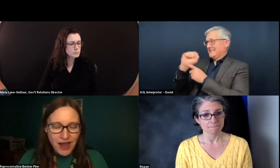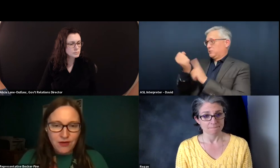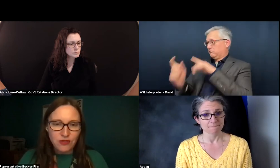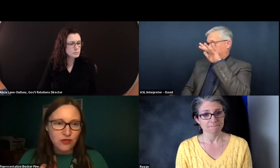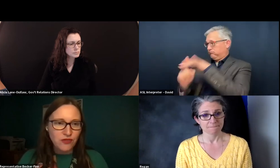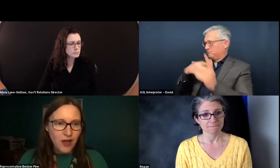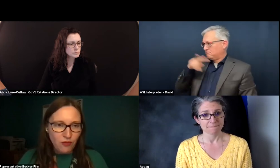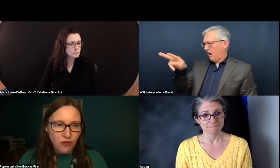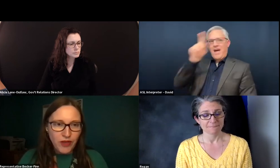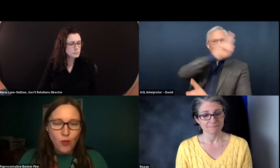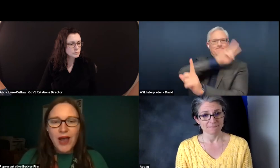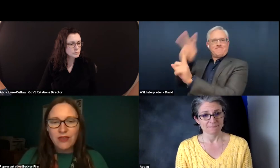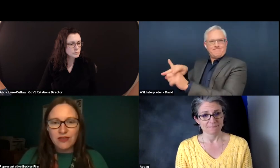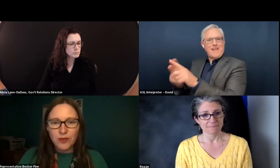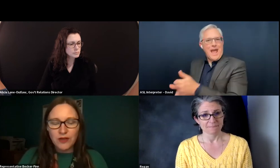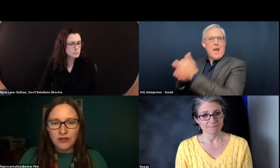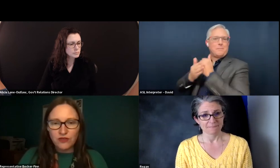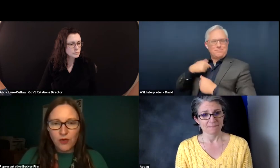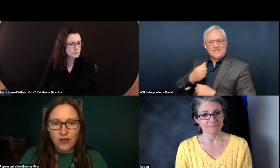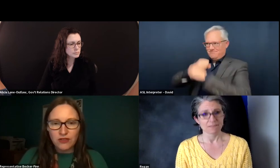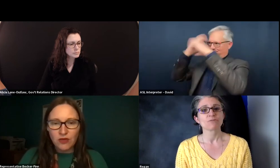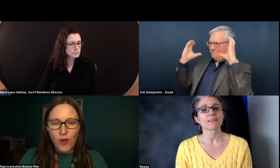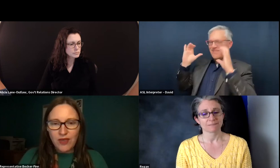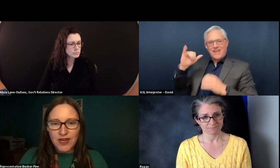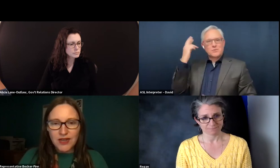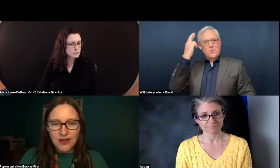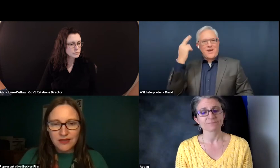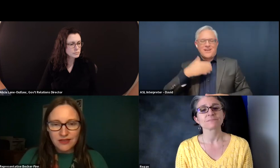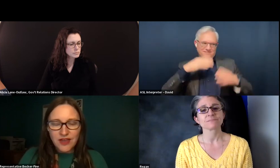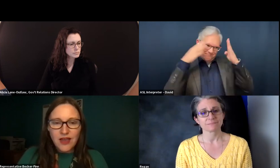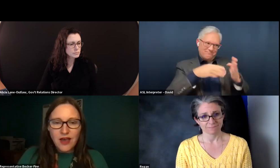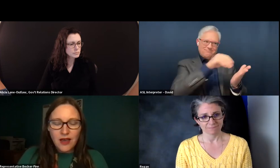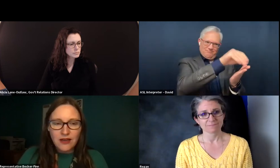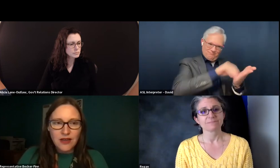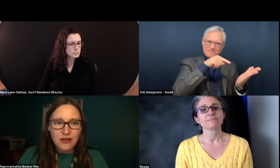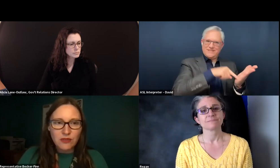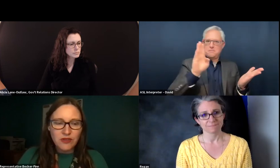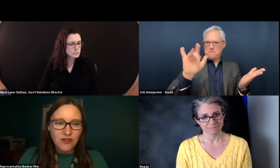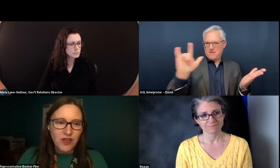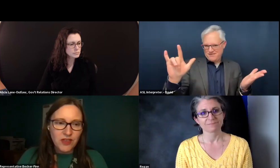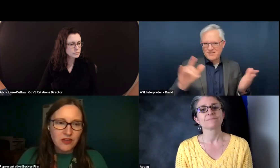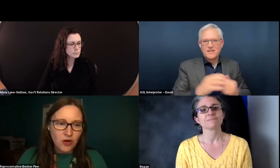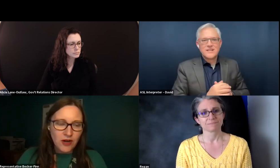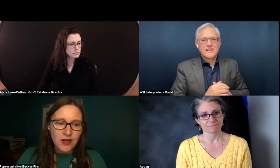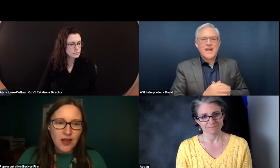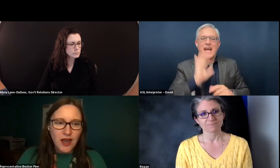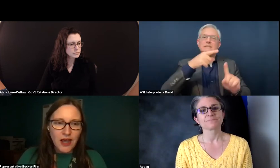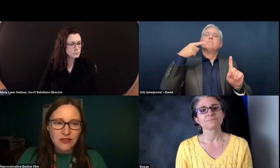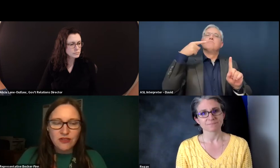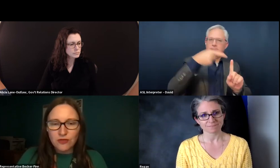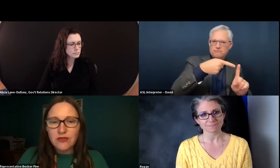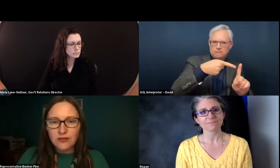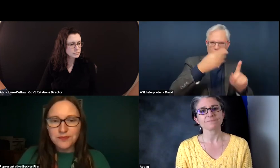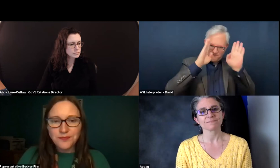think that background sort of helpful in why this bill is focused the way that it is and is specifically targeted